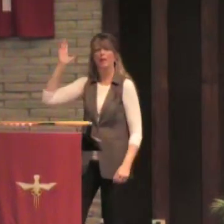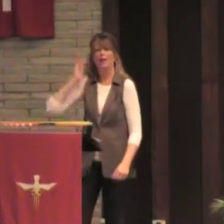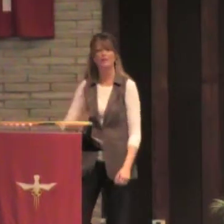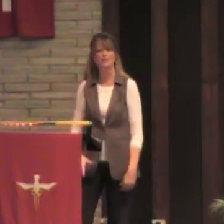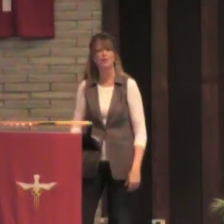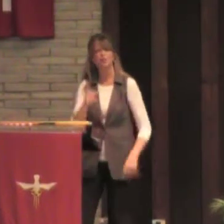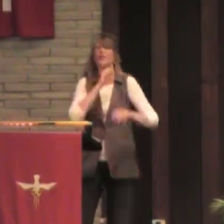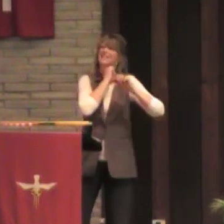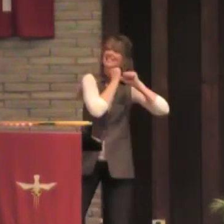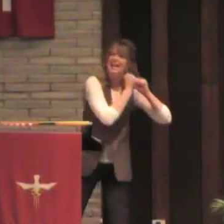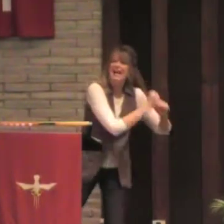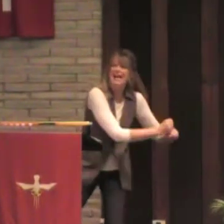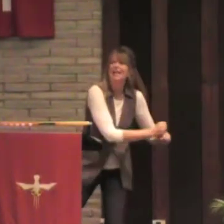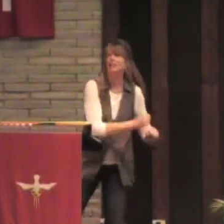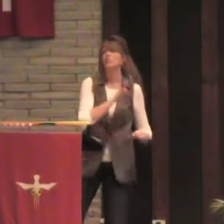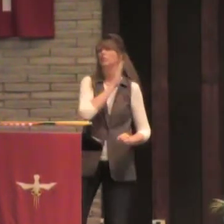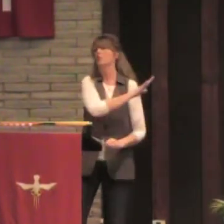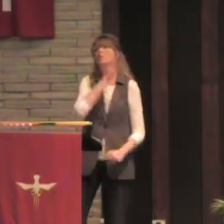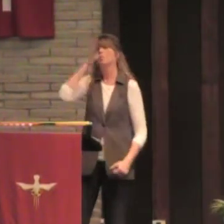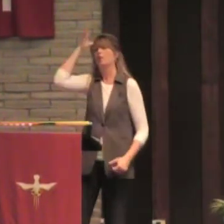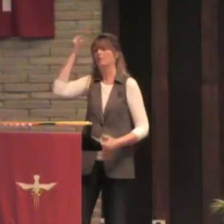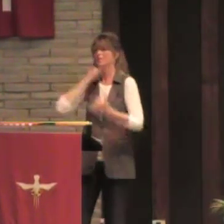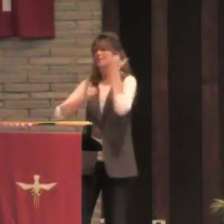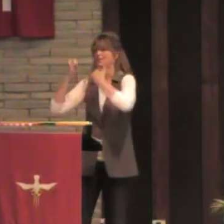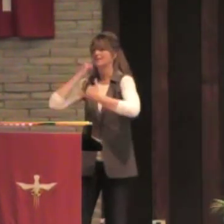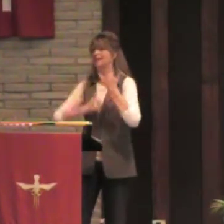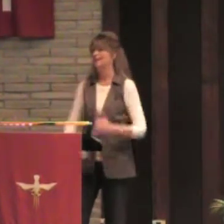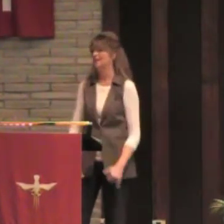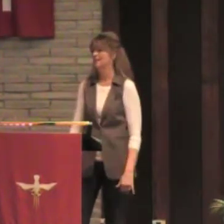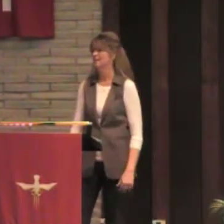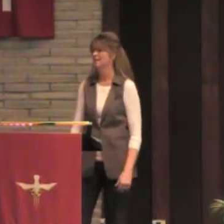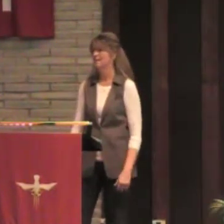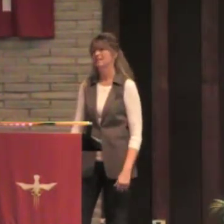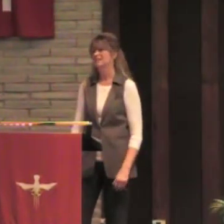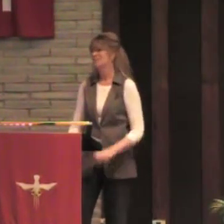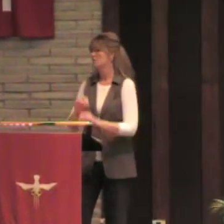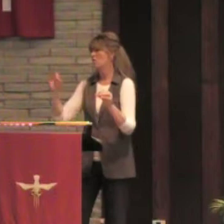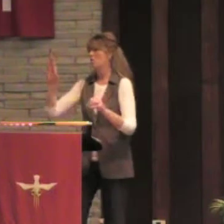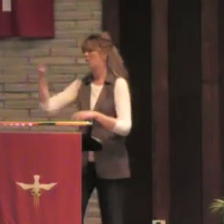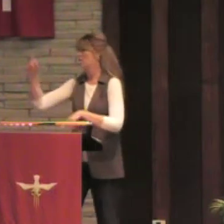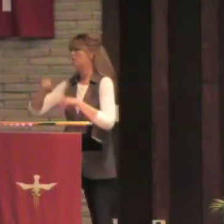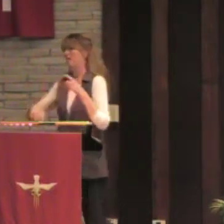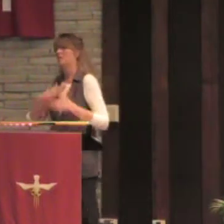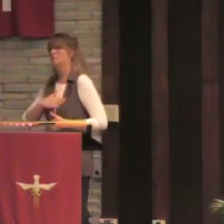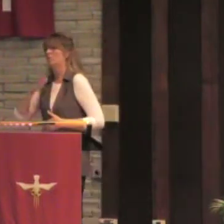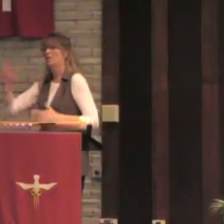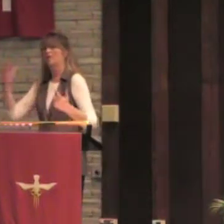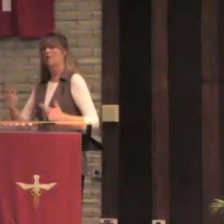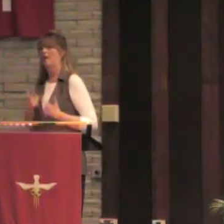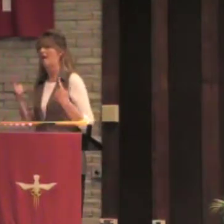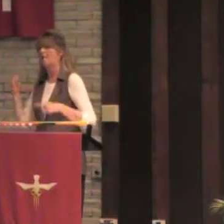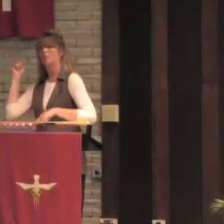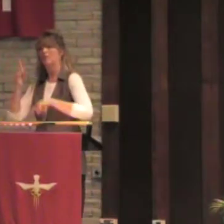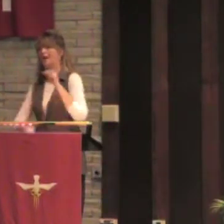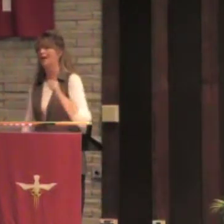it moves us right back to the past. Those things tie us to our parents'